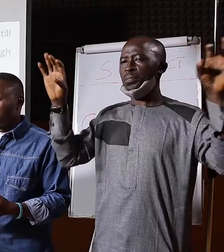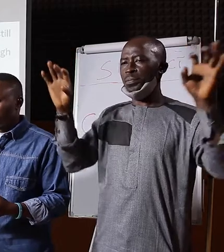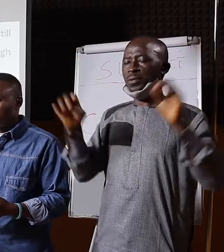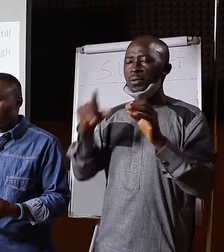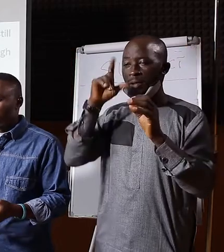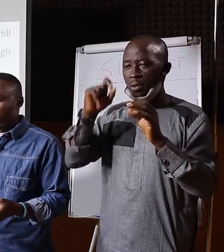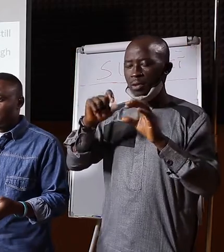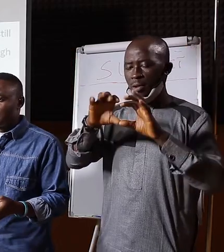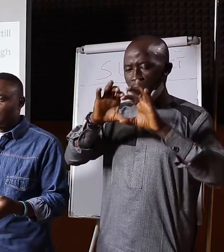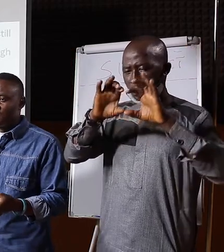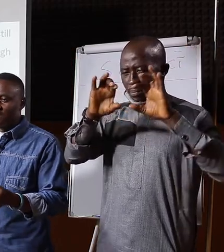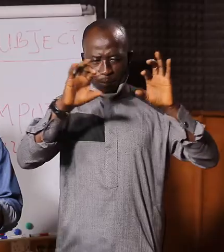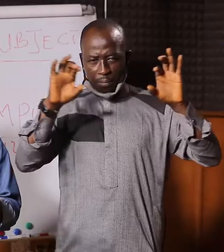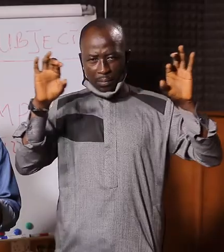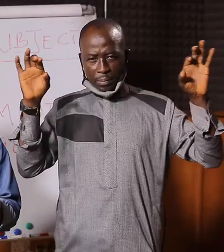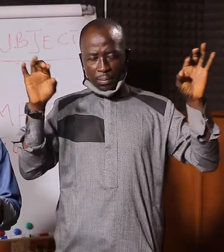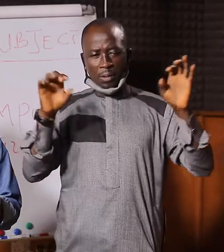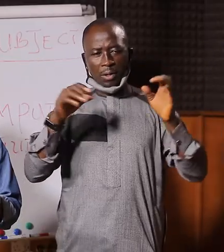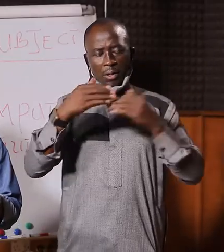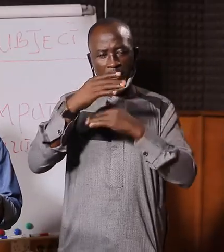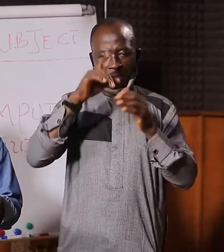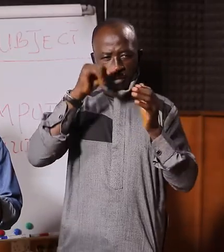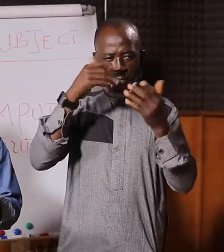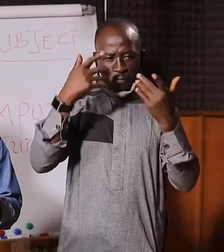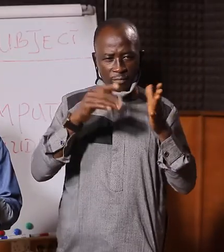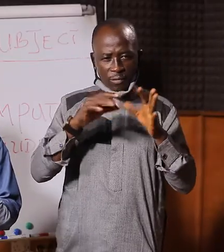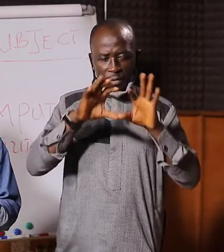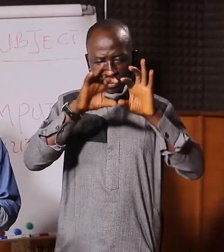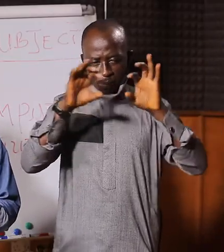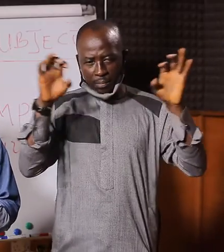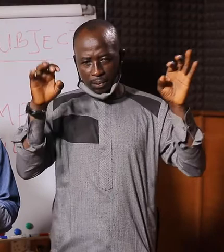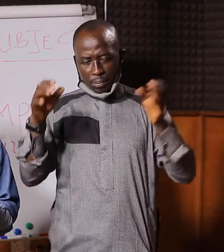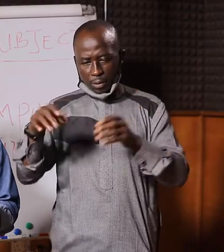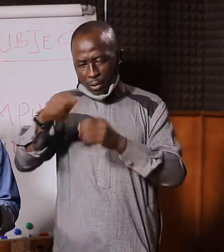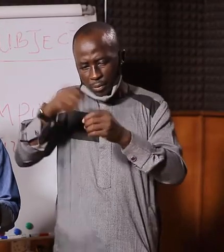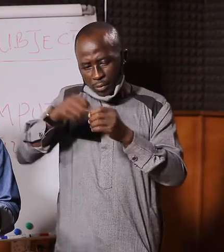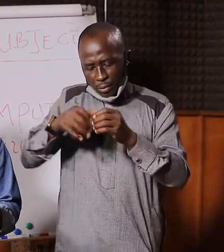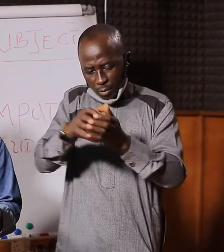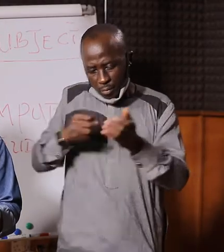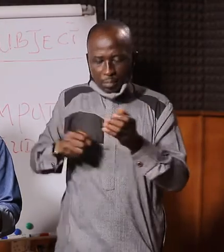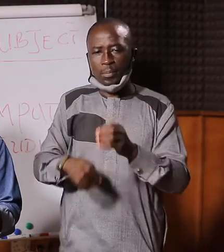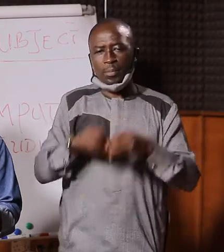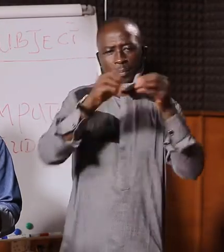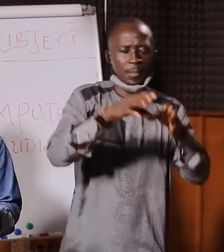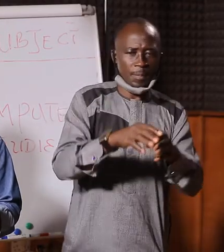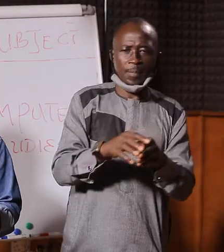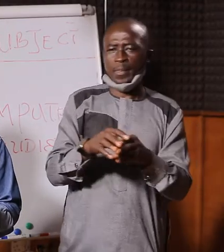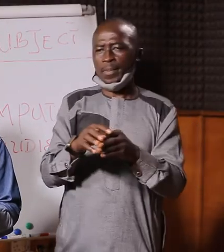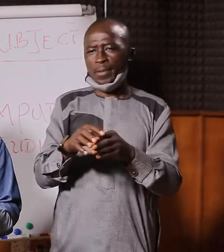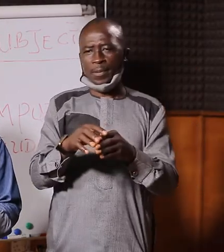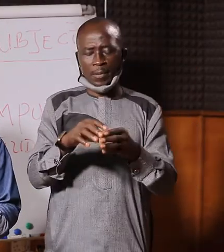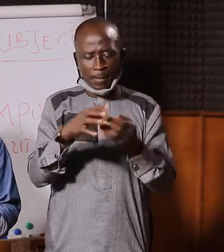actually relate to that, we use negatives. After snapshots, there are negatives that needed to be printed. But we have digital